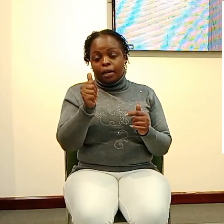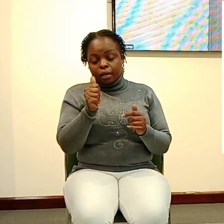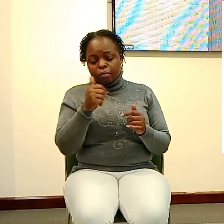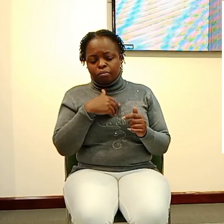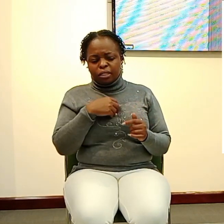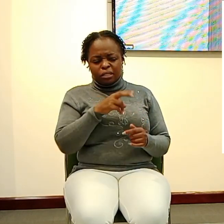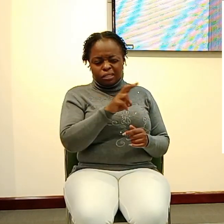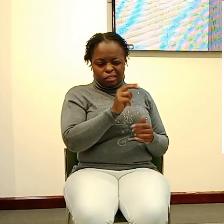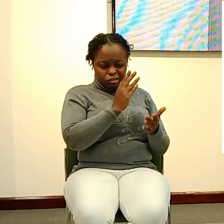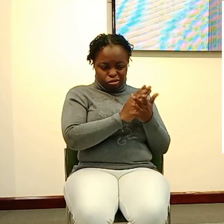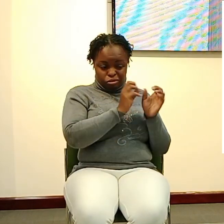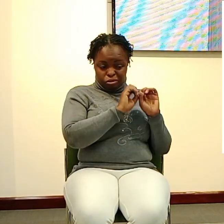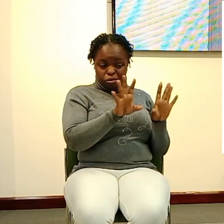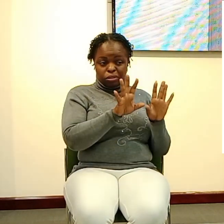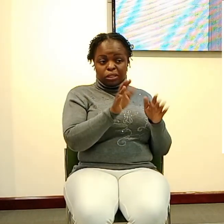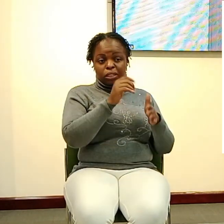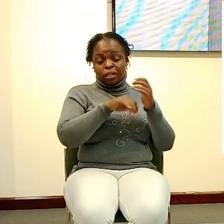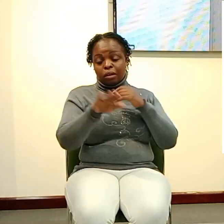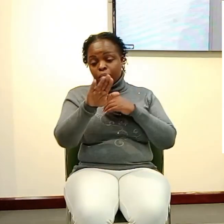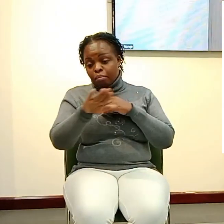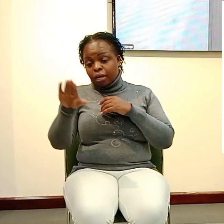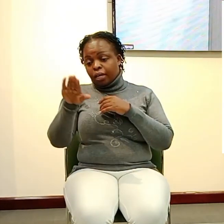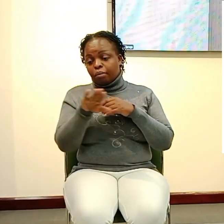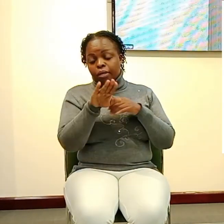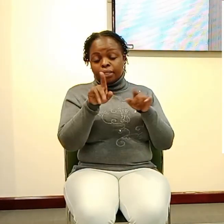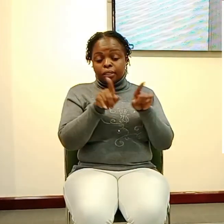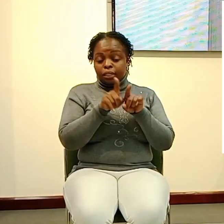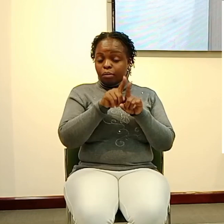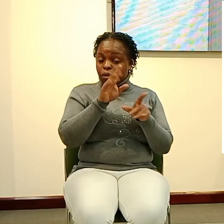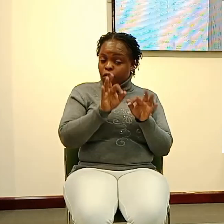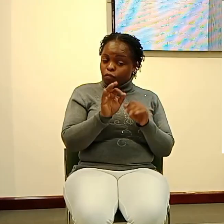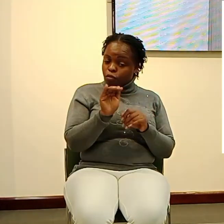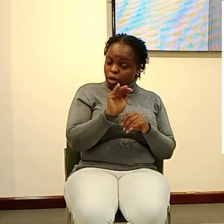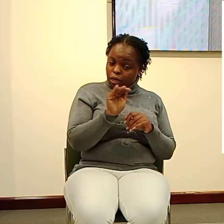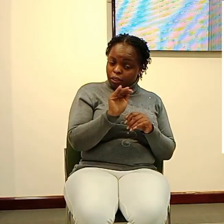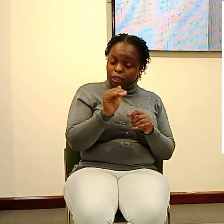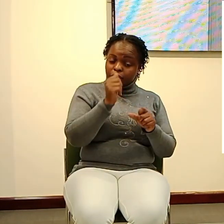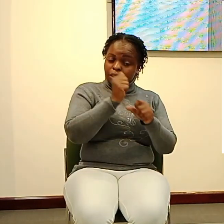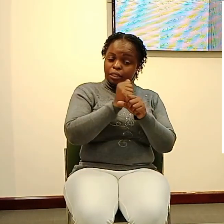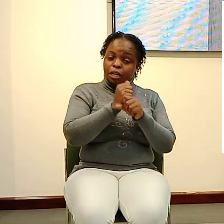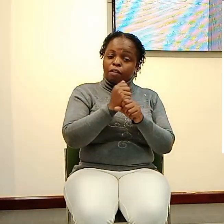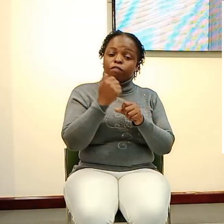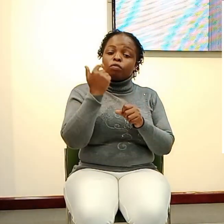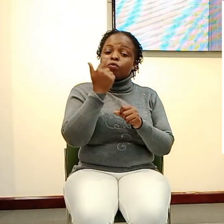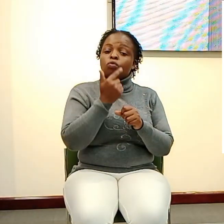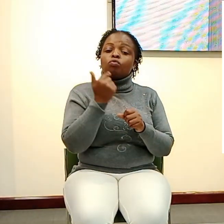getting lost in Parliament. And even if you ask who are the staffs who are being